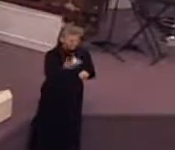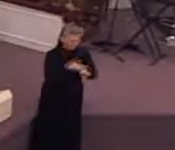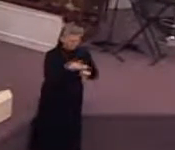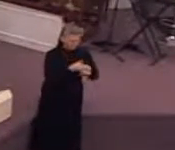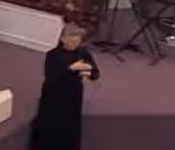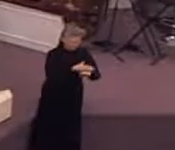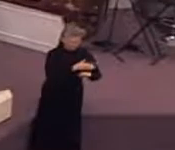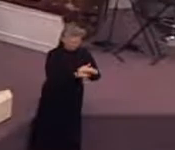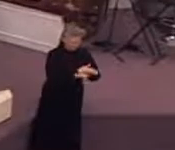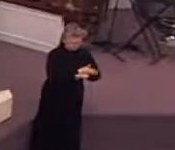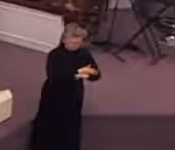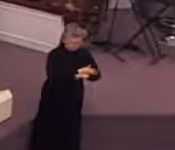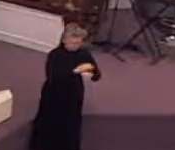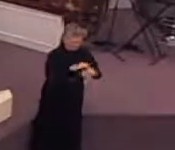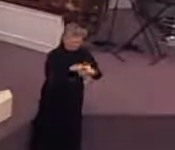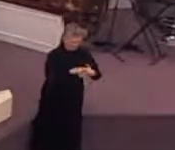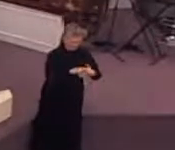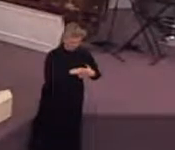carnal.